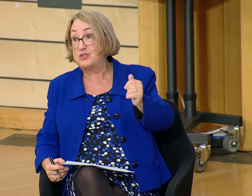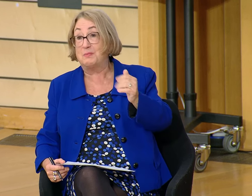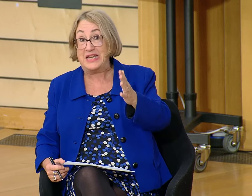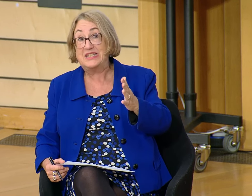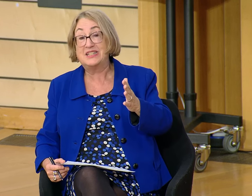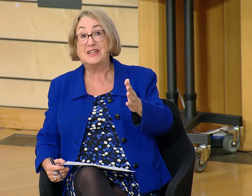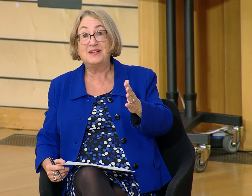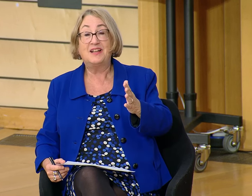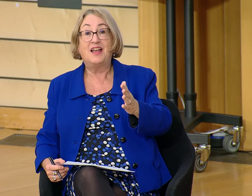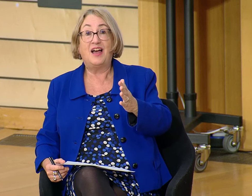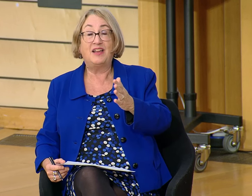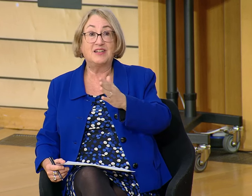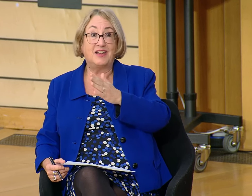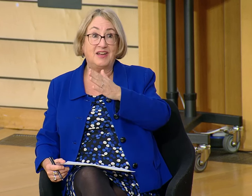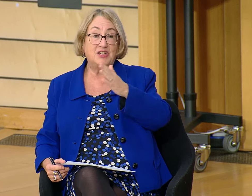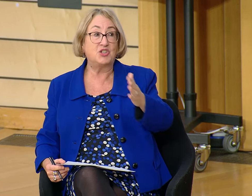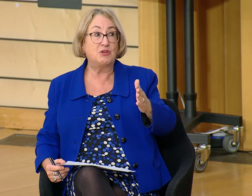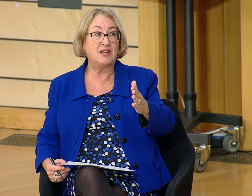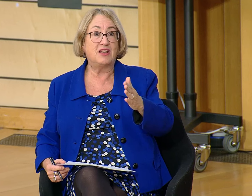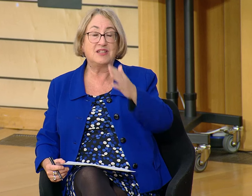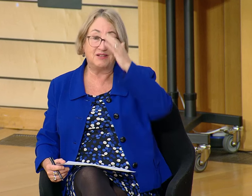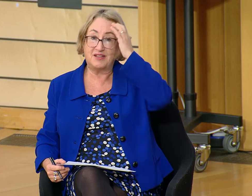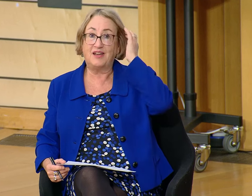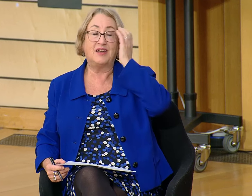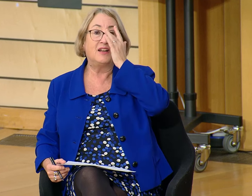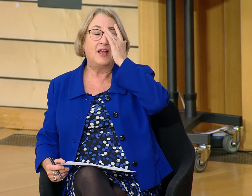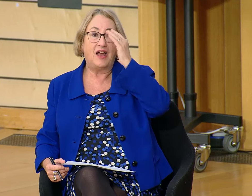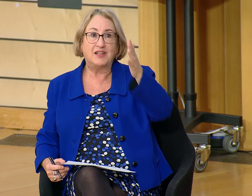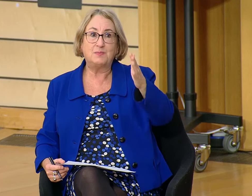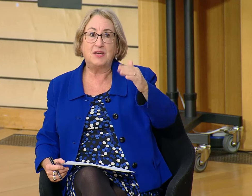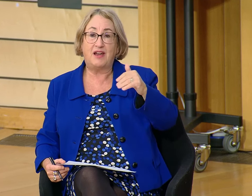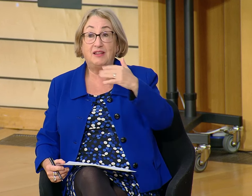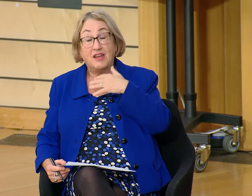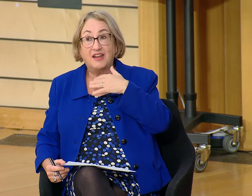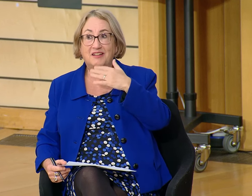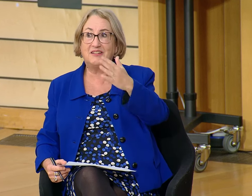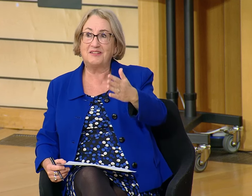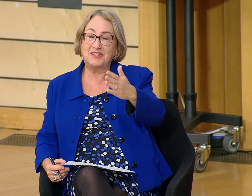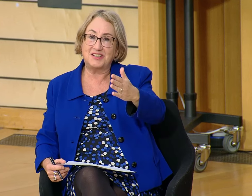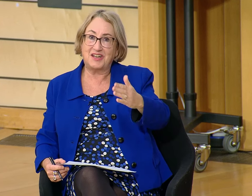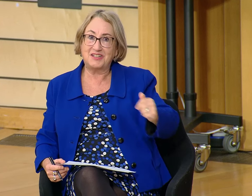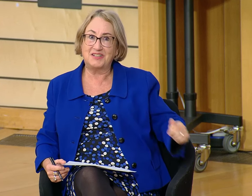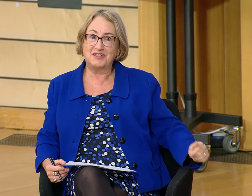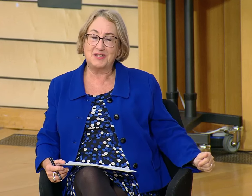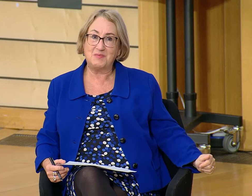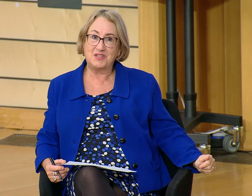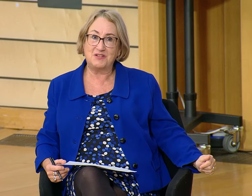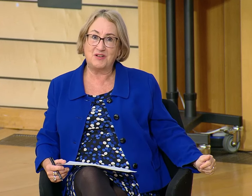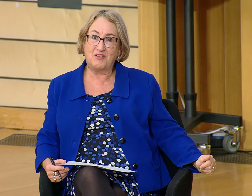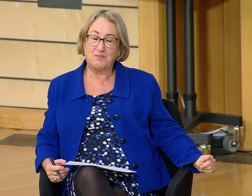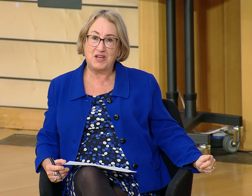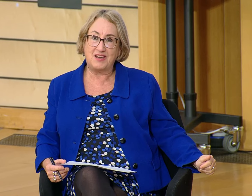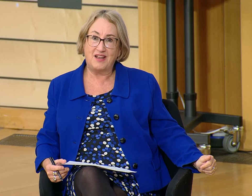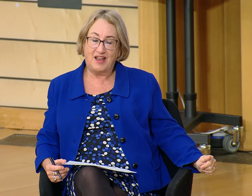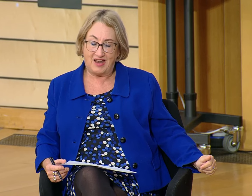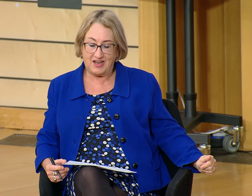summit took place today, and in ensuring that it has been, I think, the success that it seems to